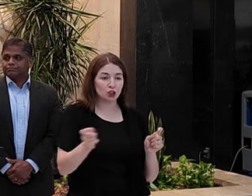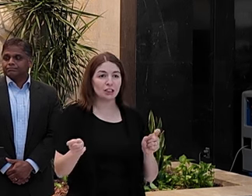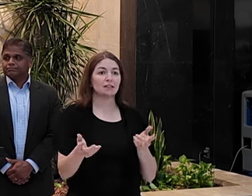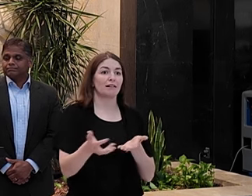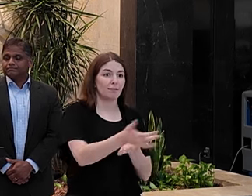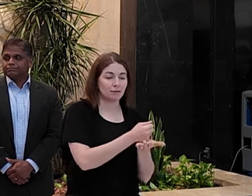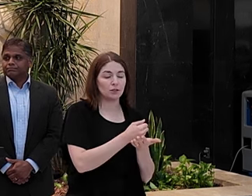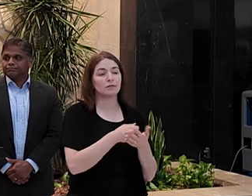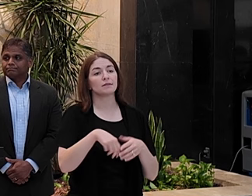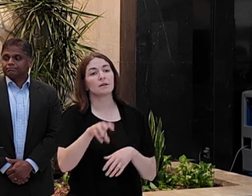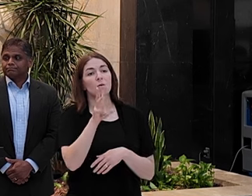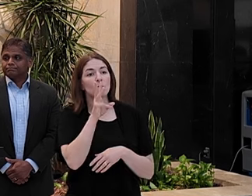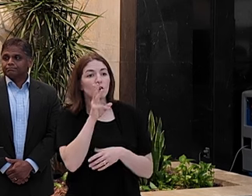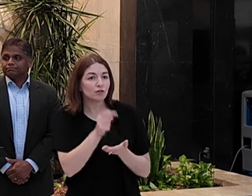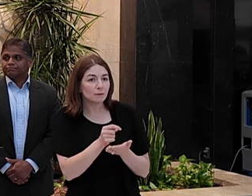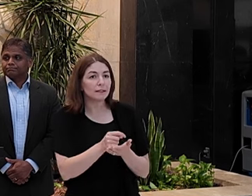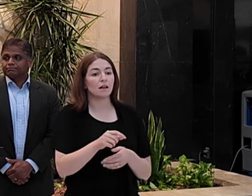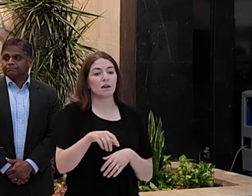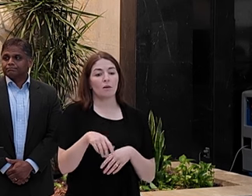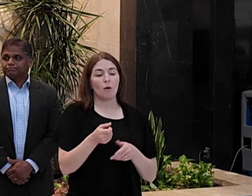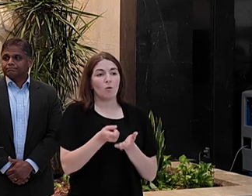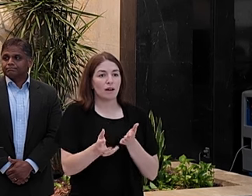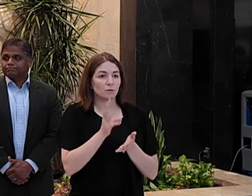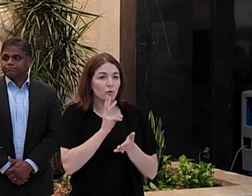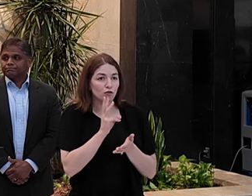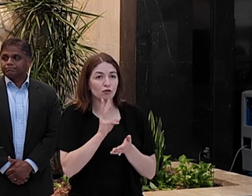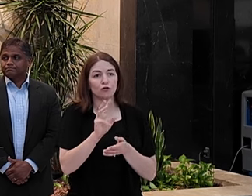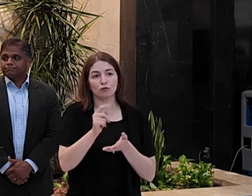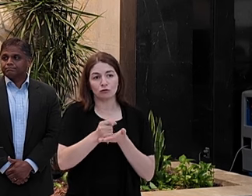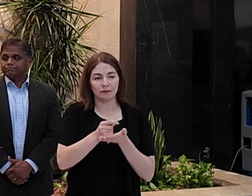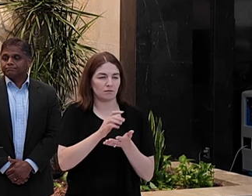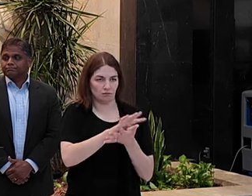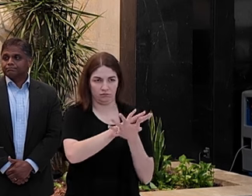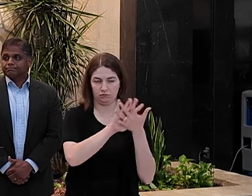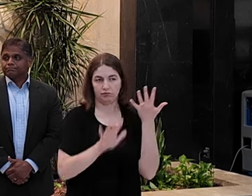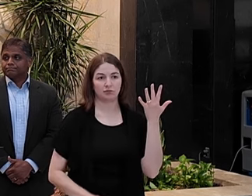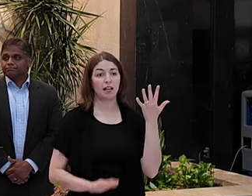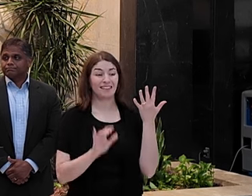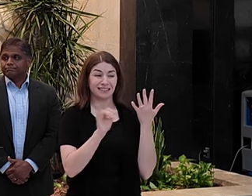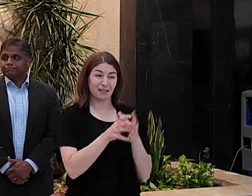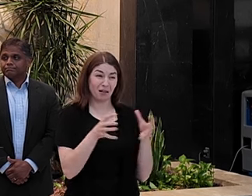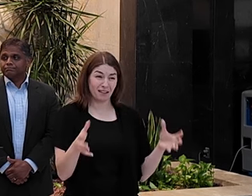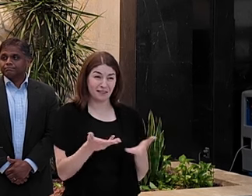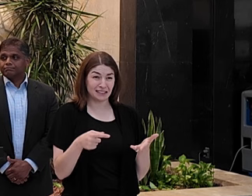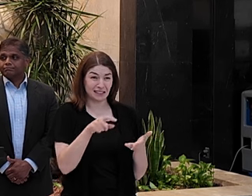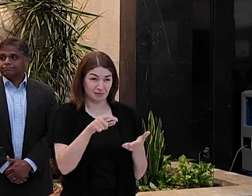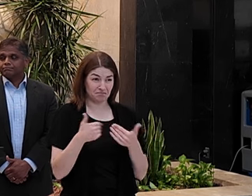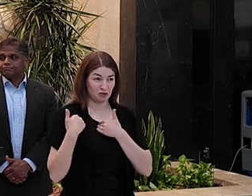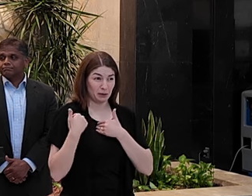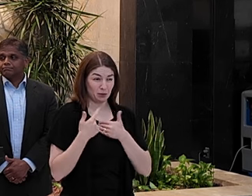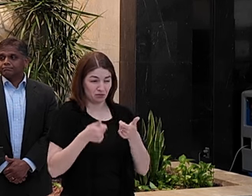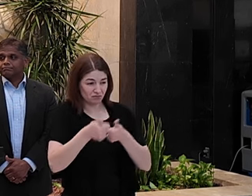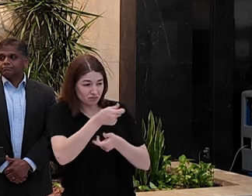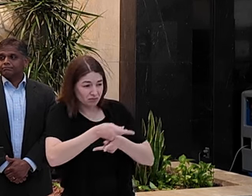resources, water treatment, wastewater treatment, and then that is a lot of oversight. We agree if you have to